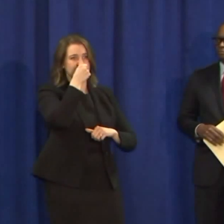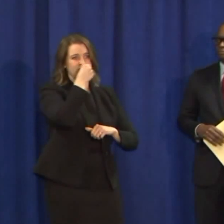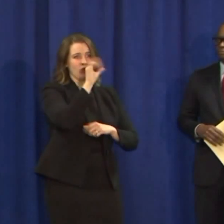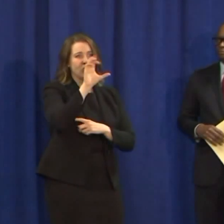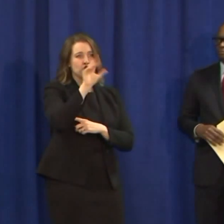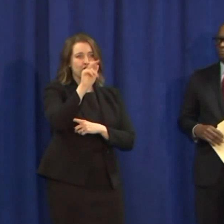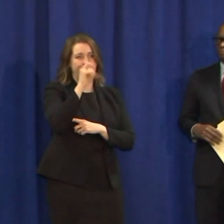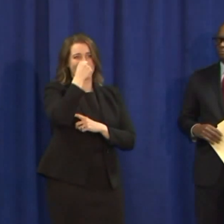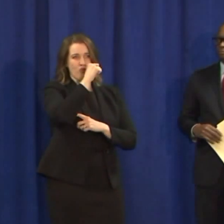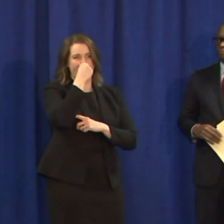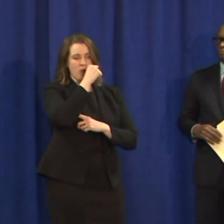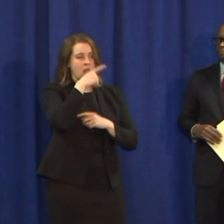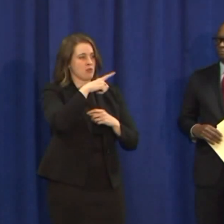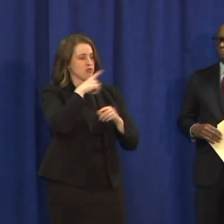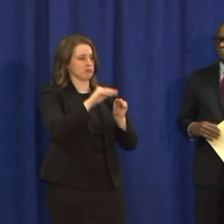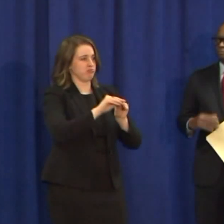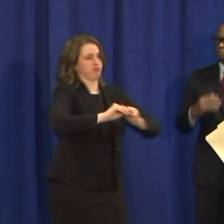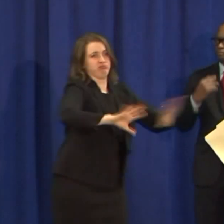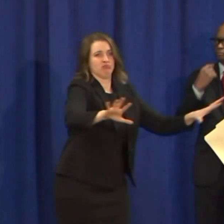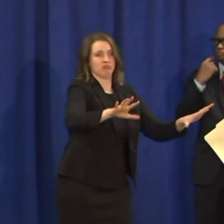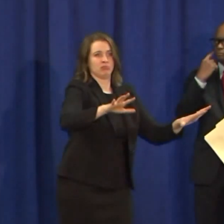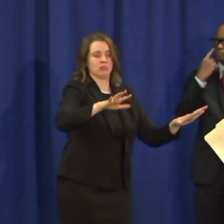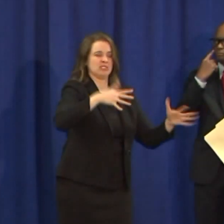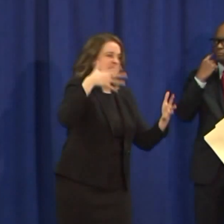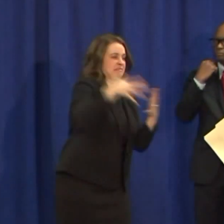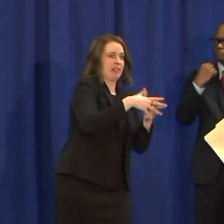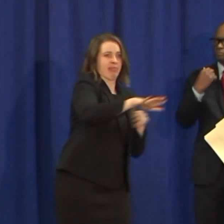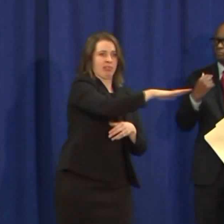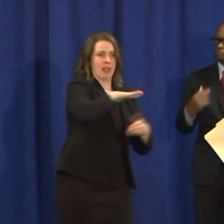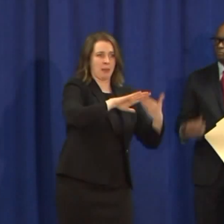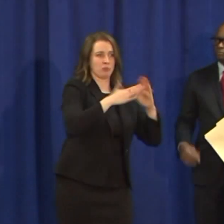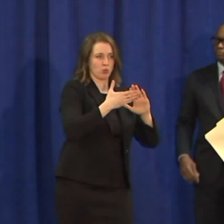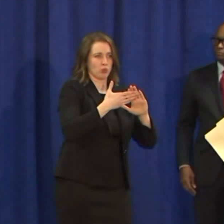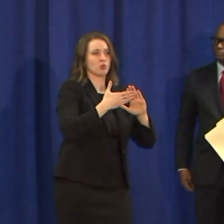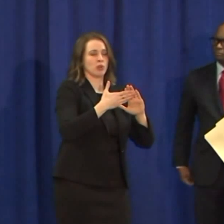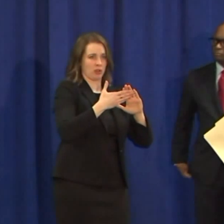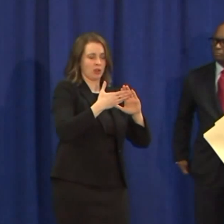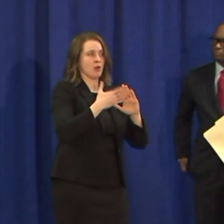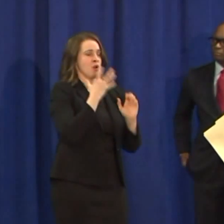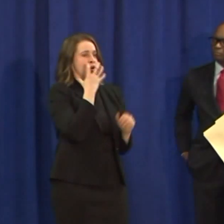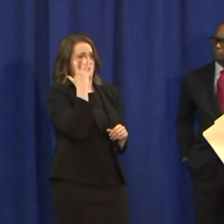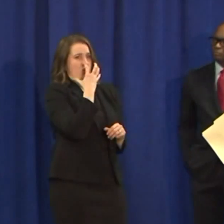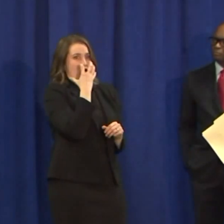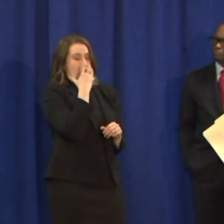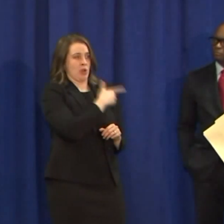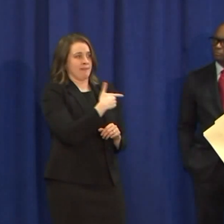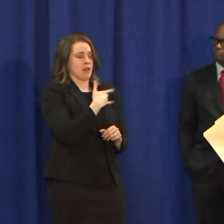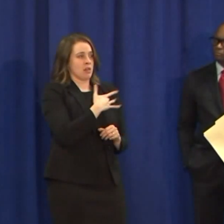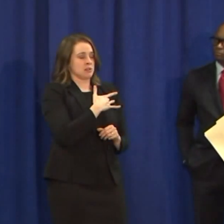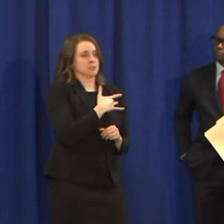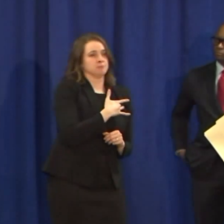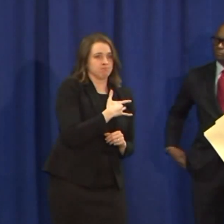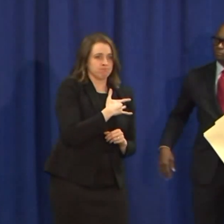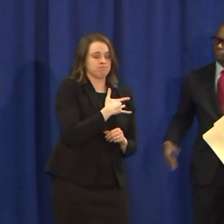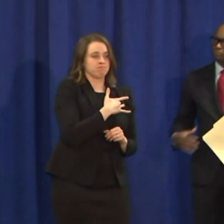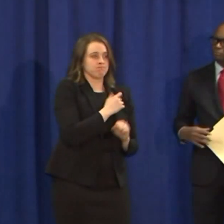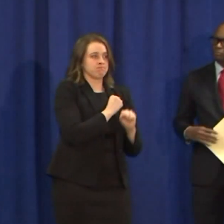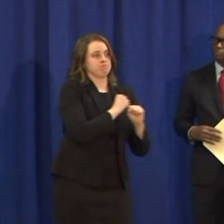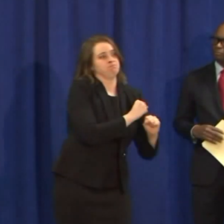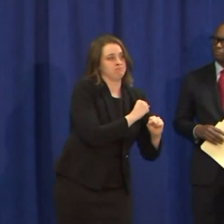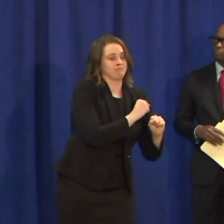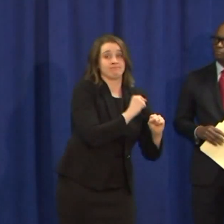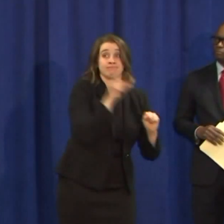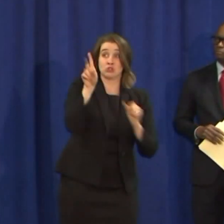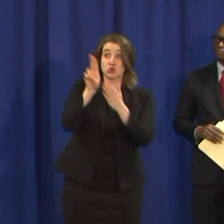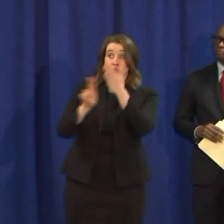bomb. David felt the need to act, that tug of service that so many of us know well. David left the